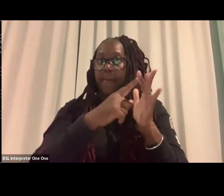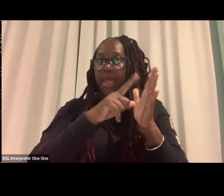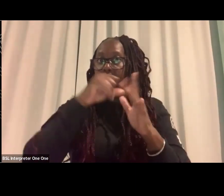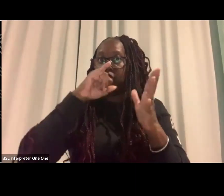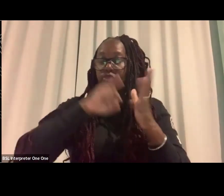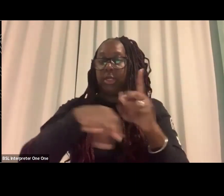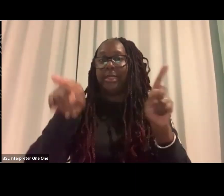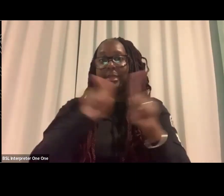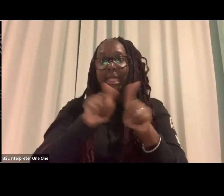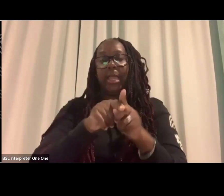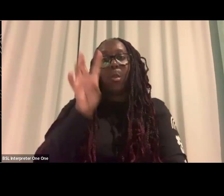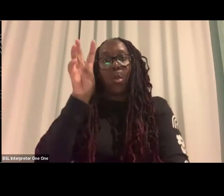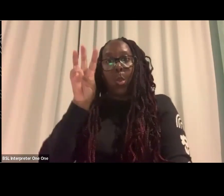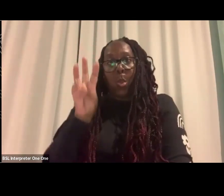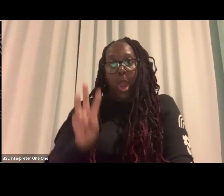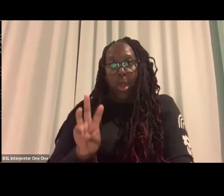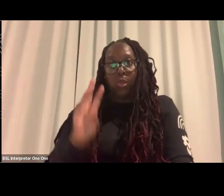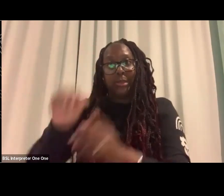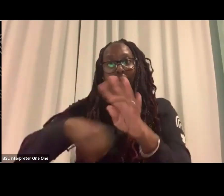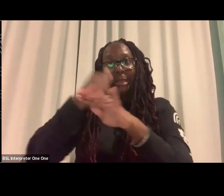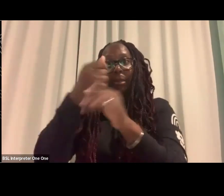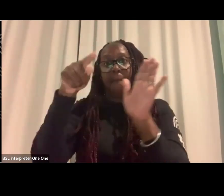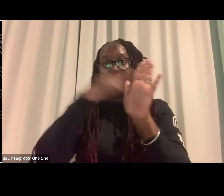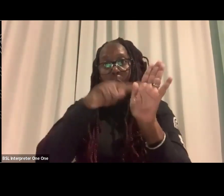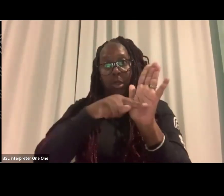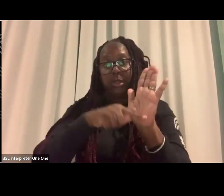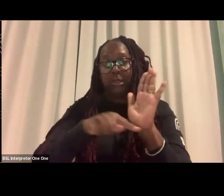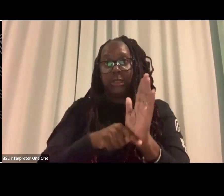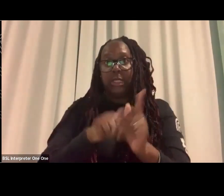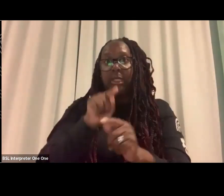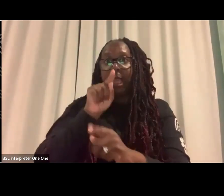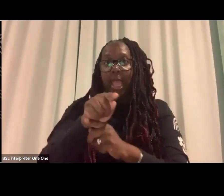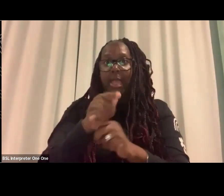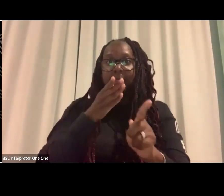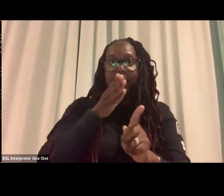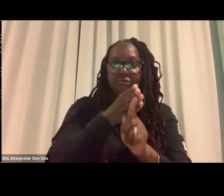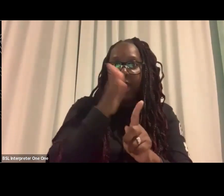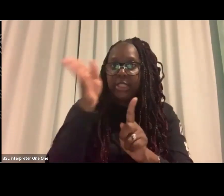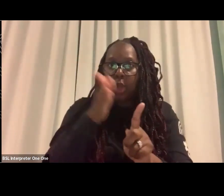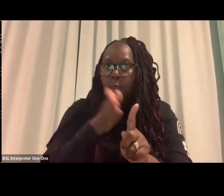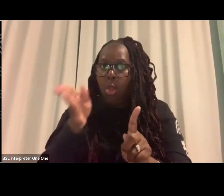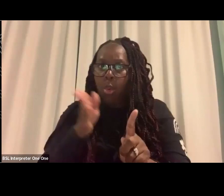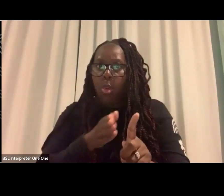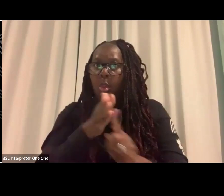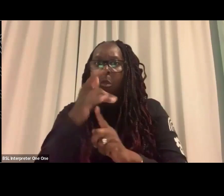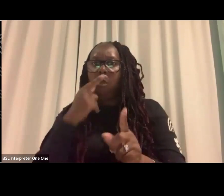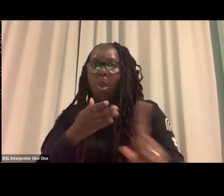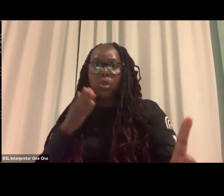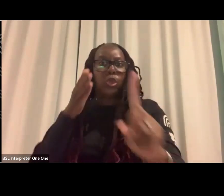further by creating a policy framework that's got directional aspects, will set goals that will lead